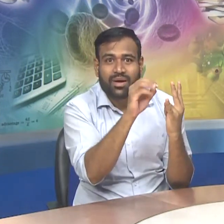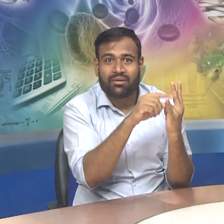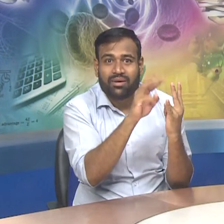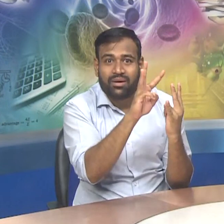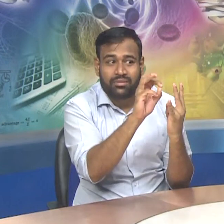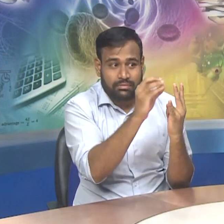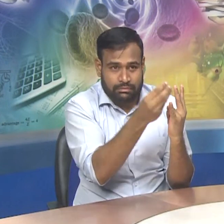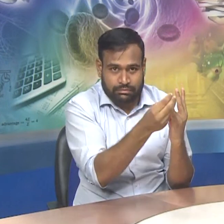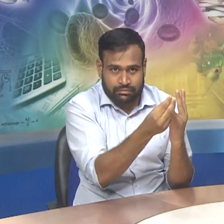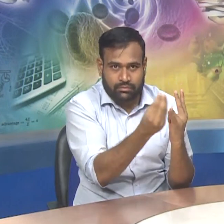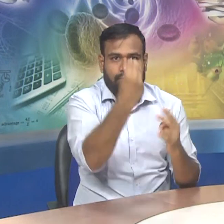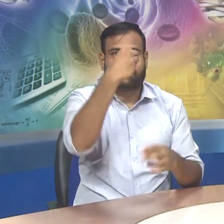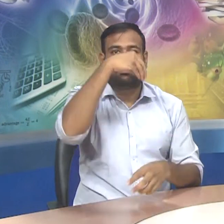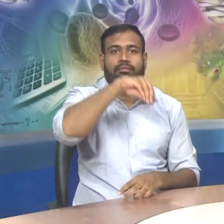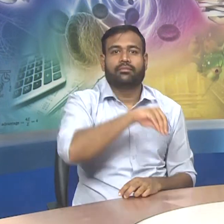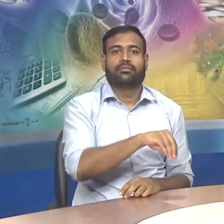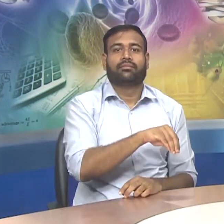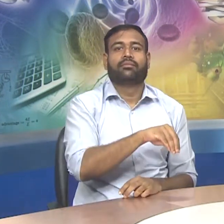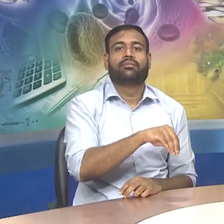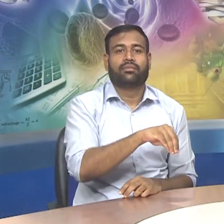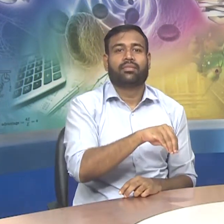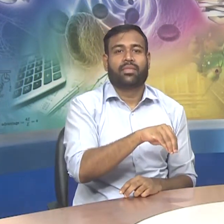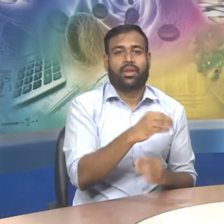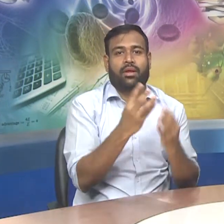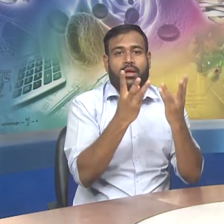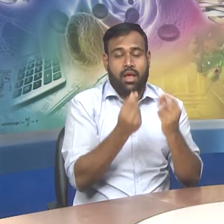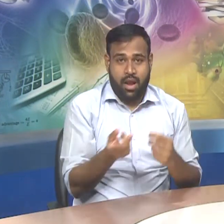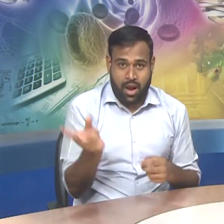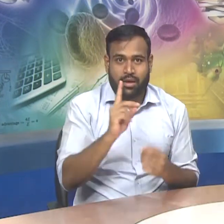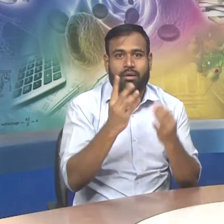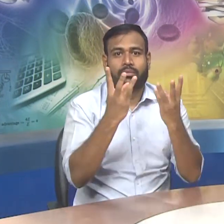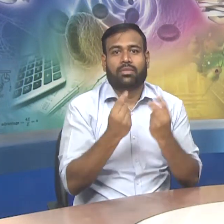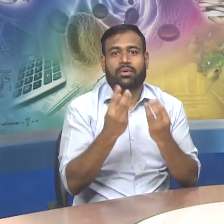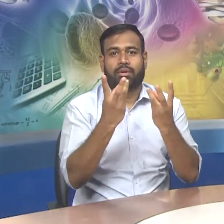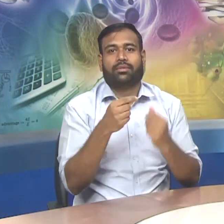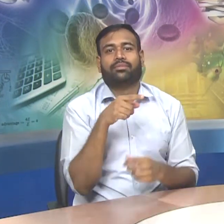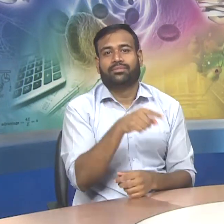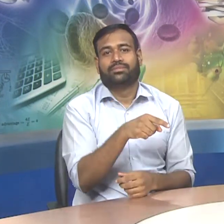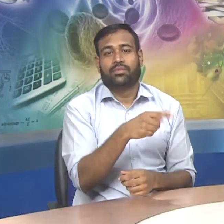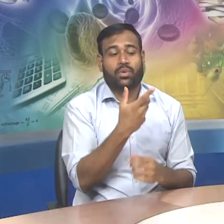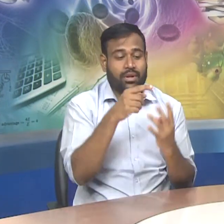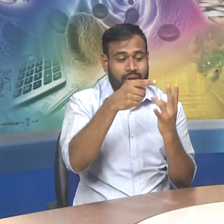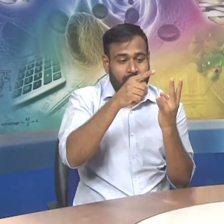Now because this is eliminated, so now D will come in the 3rd position,